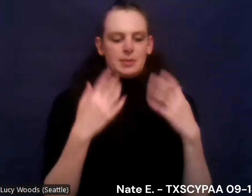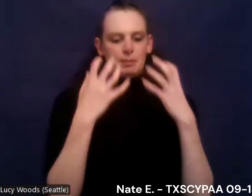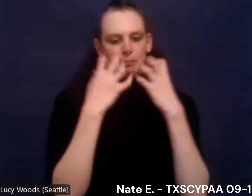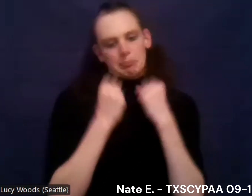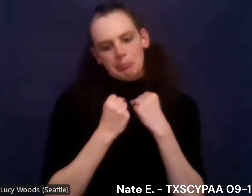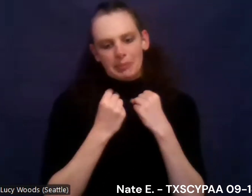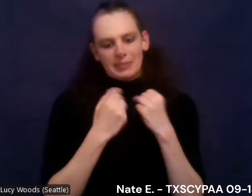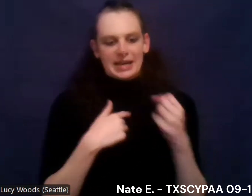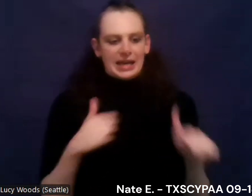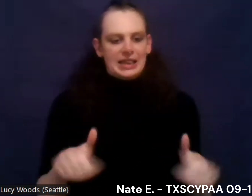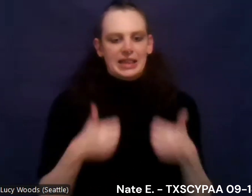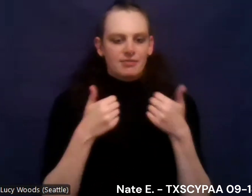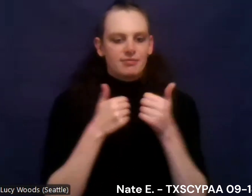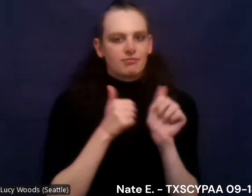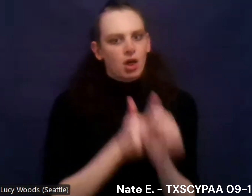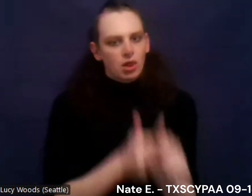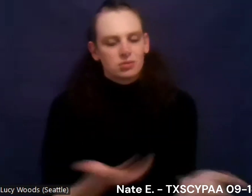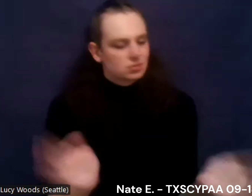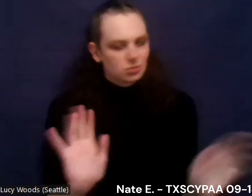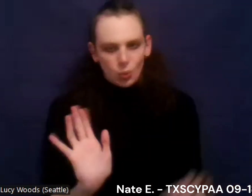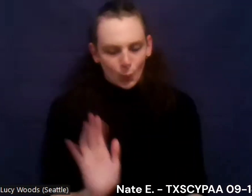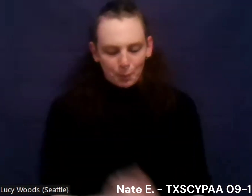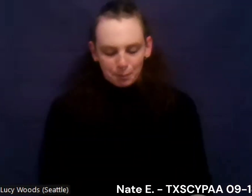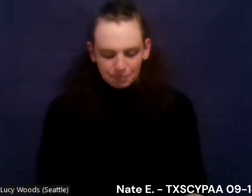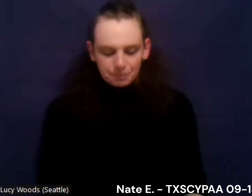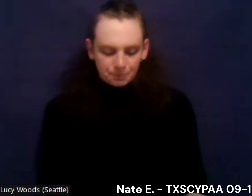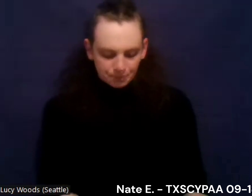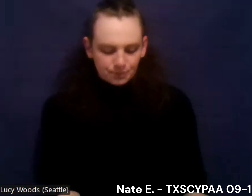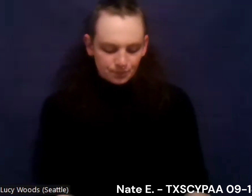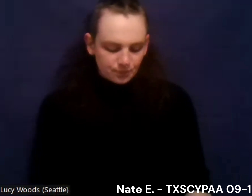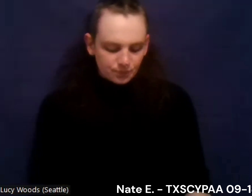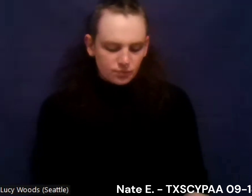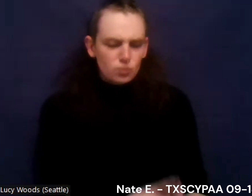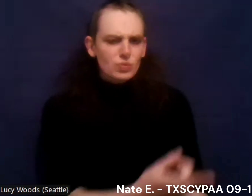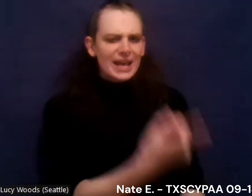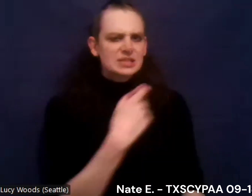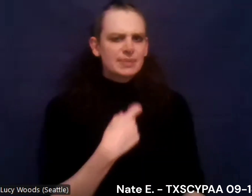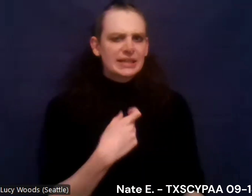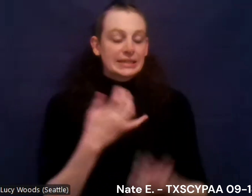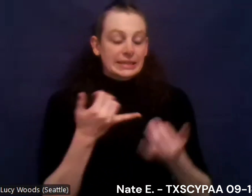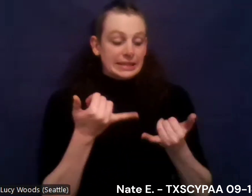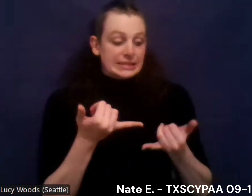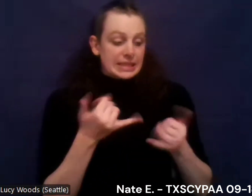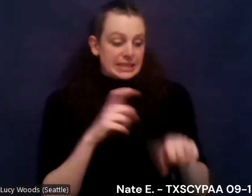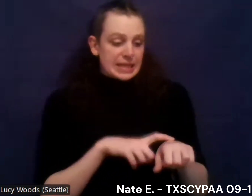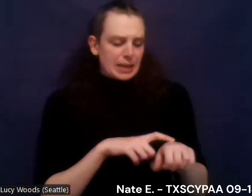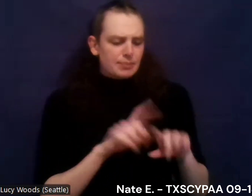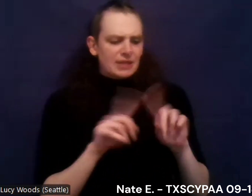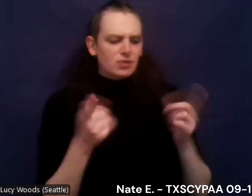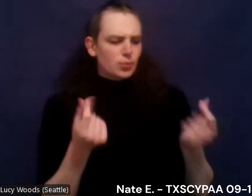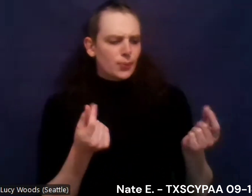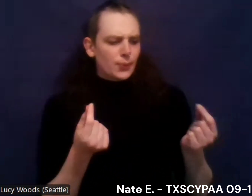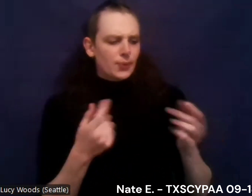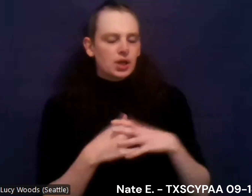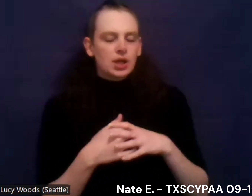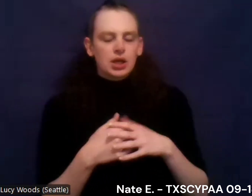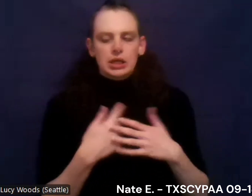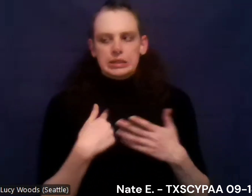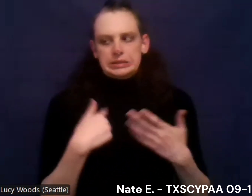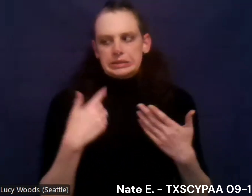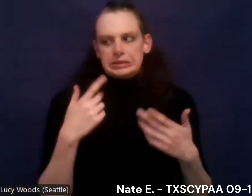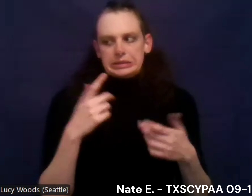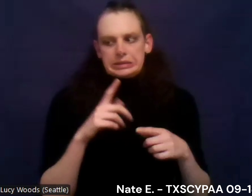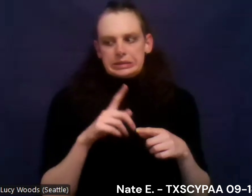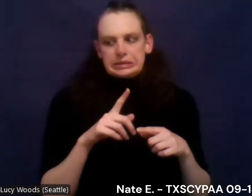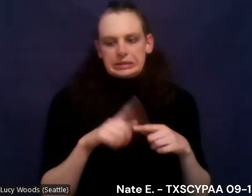And yeah, so they gave me that question of what are you going to do different this time? And I just like didn't have an answer. I had no idea. I don't